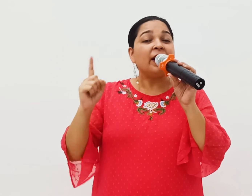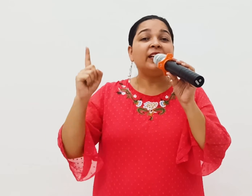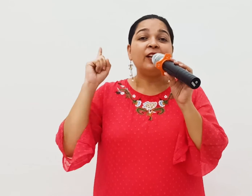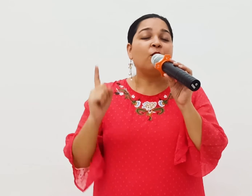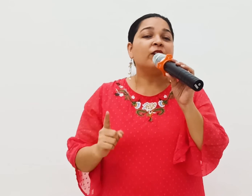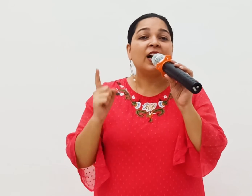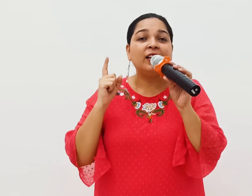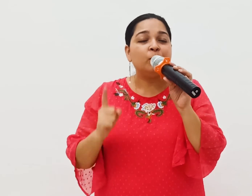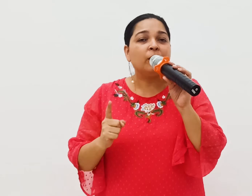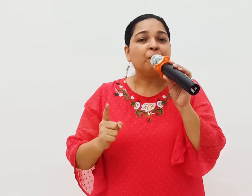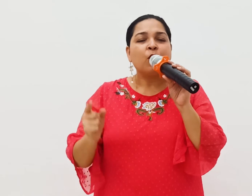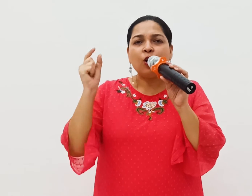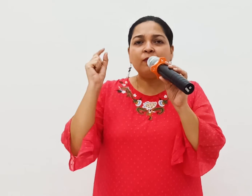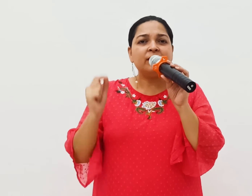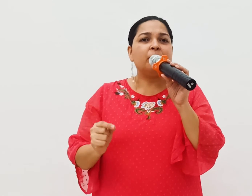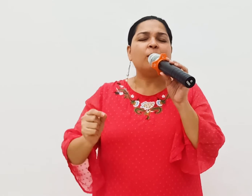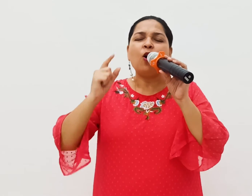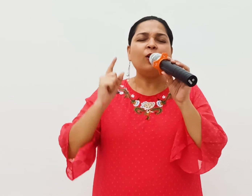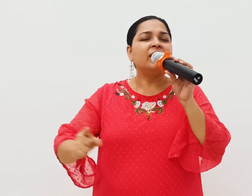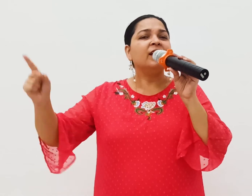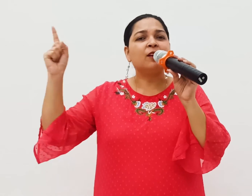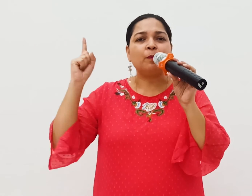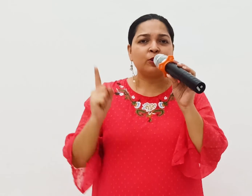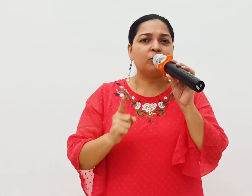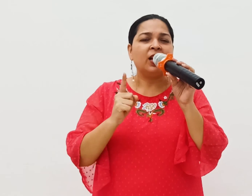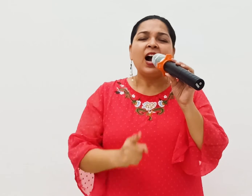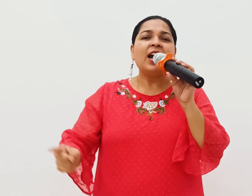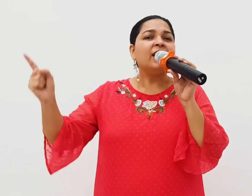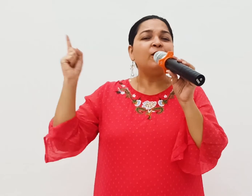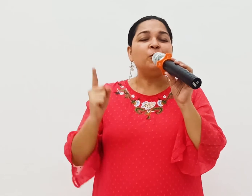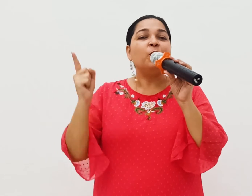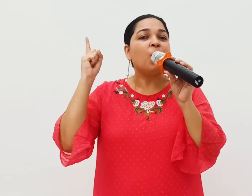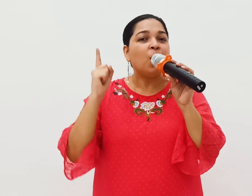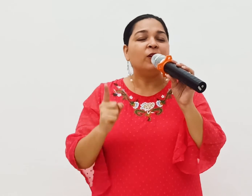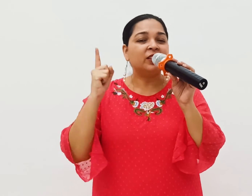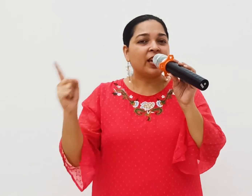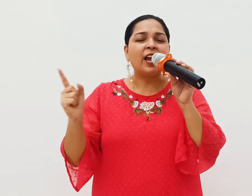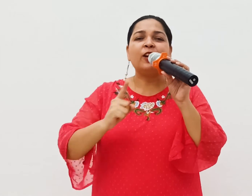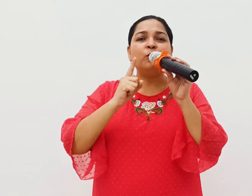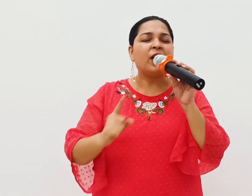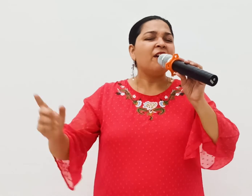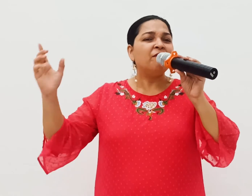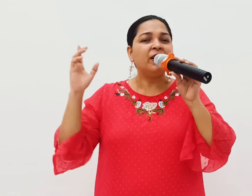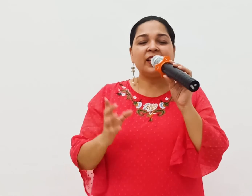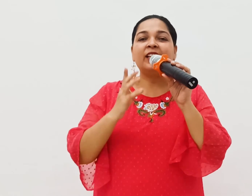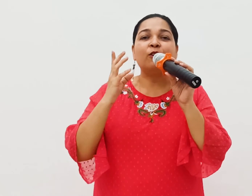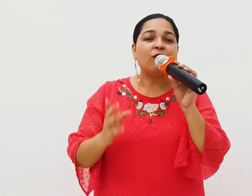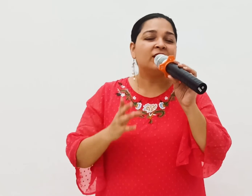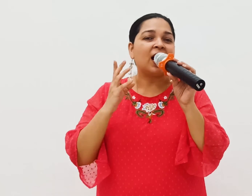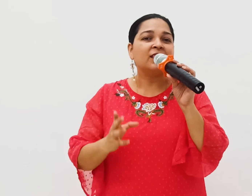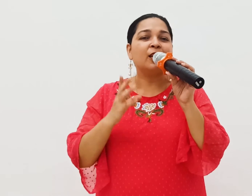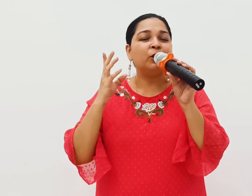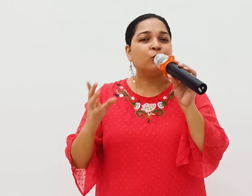the mighty God. Hallelujah. Always remember, all things are possible. I can do all things. I can do everything